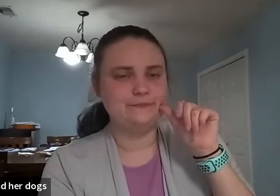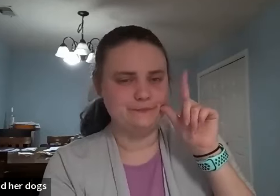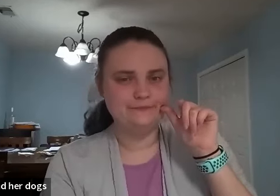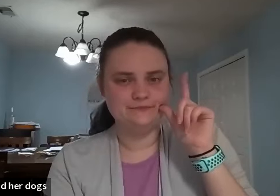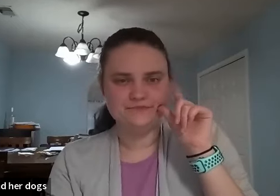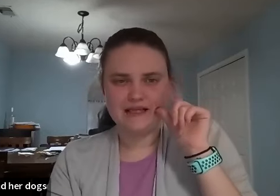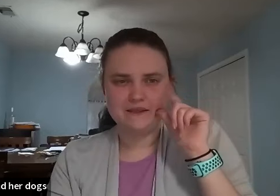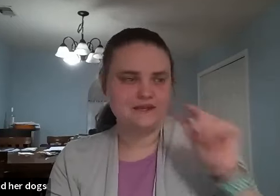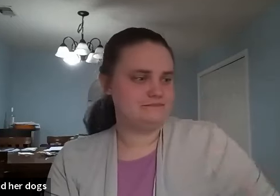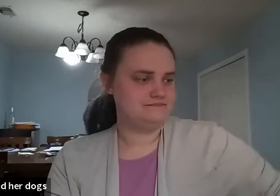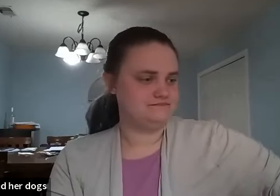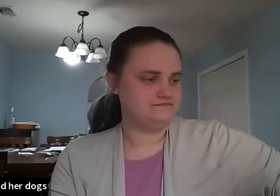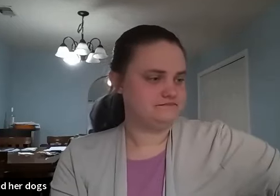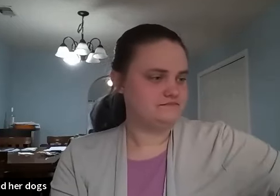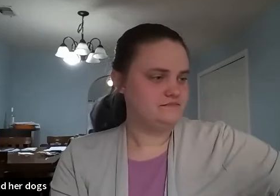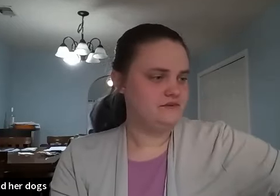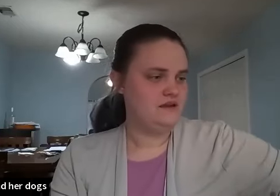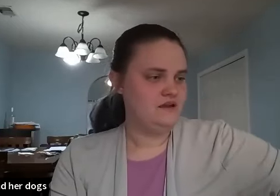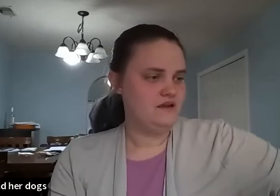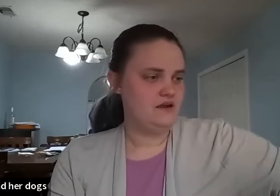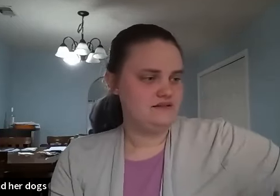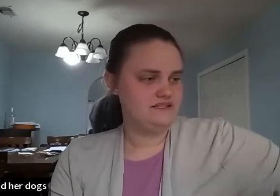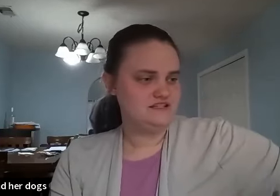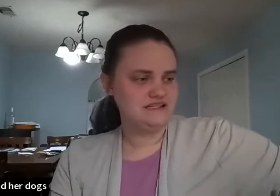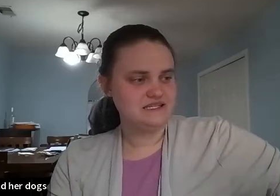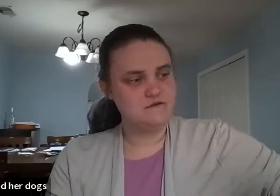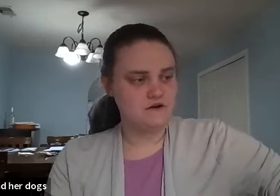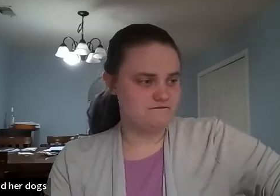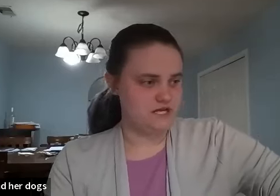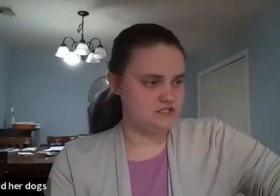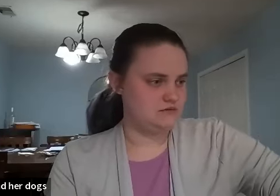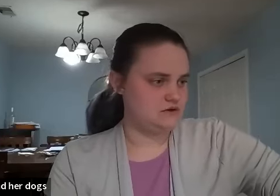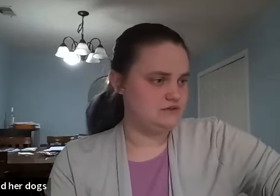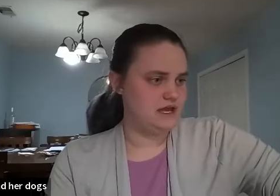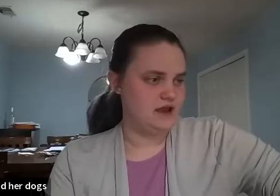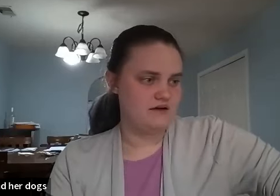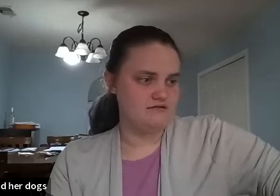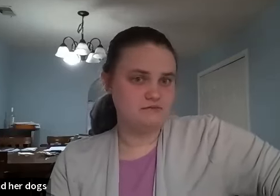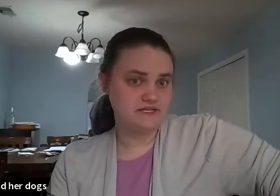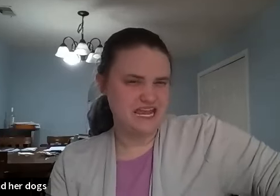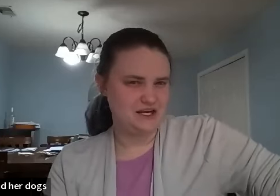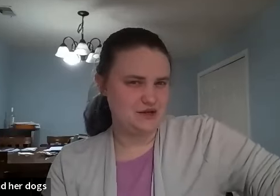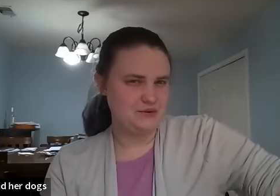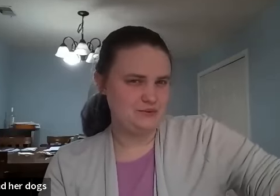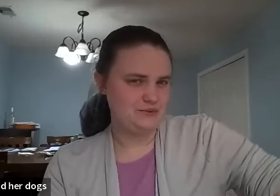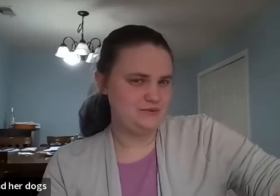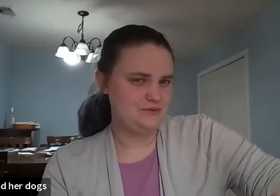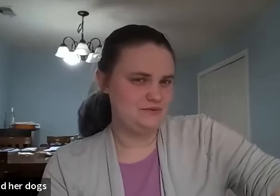Mm-hmm. Lemon. All right, let's look at some of our vegetables. We have potato.